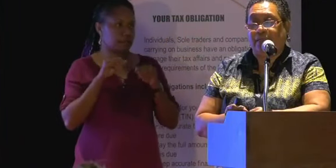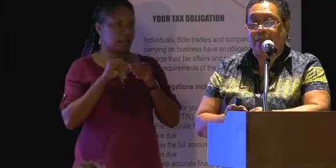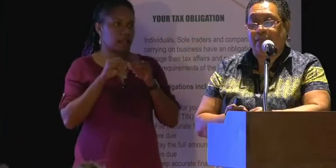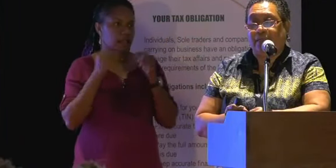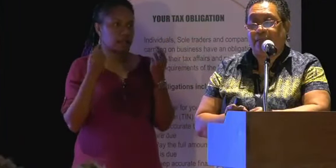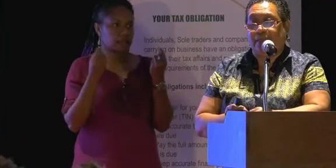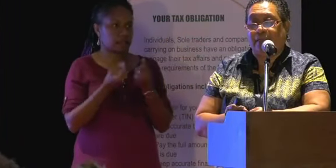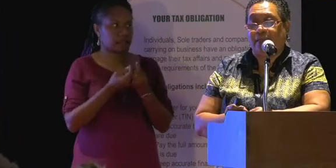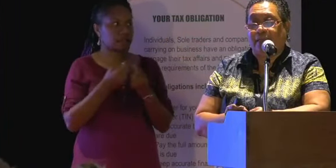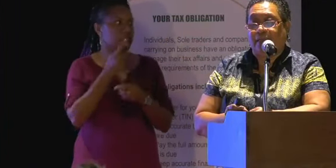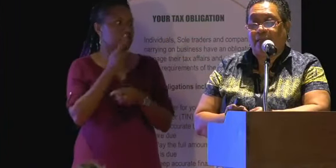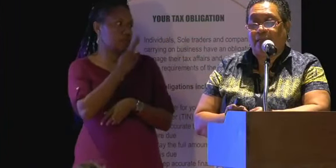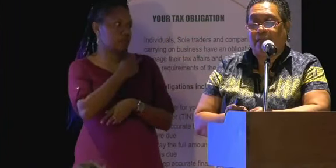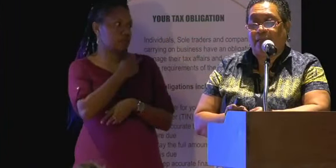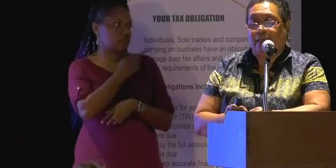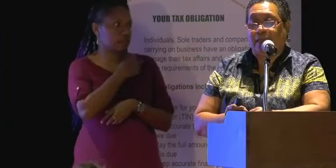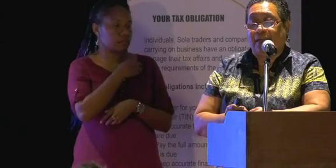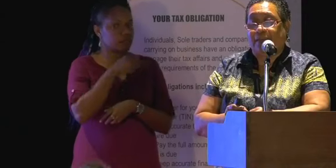three